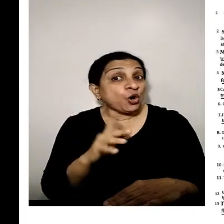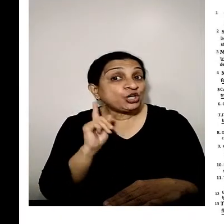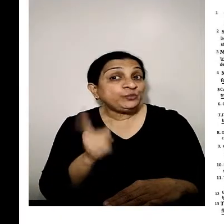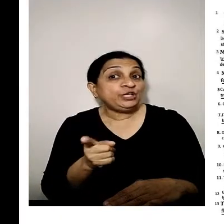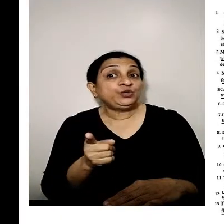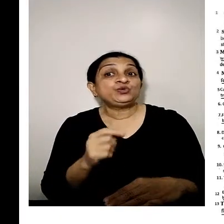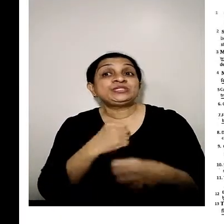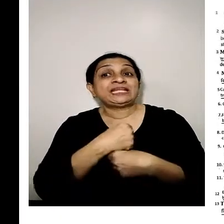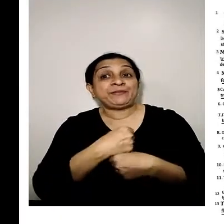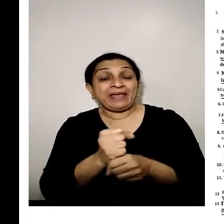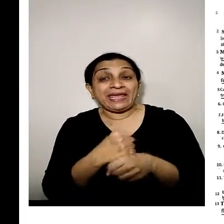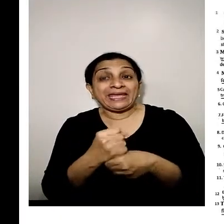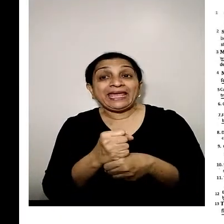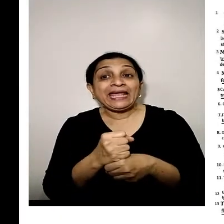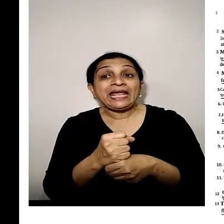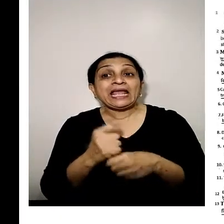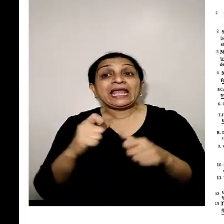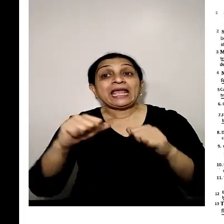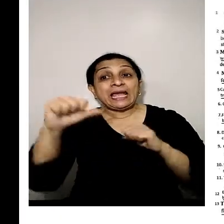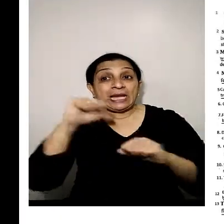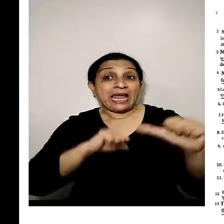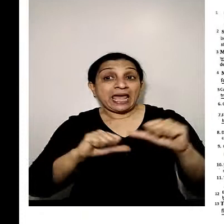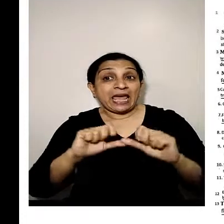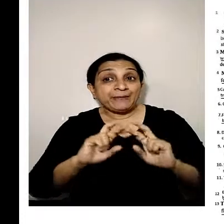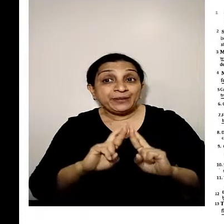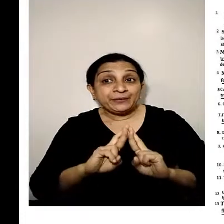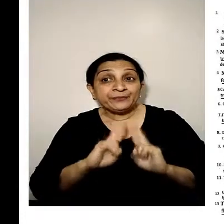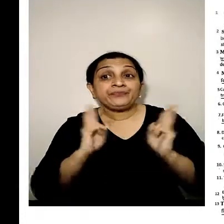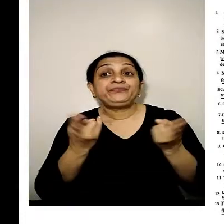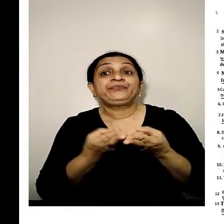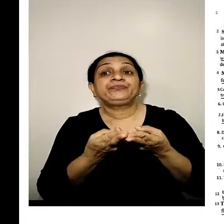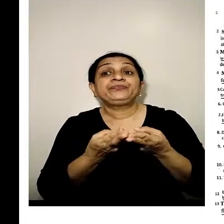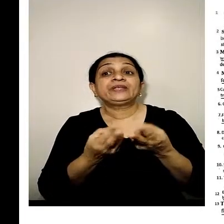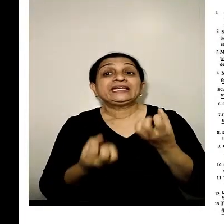must not be used in making lab